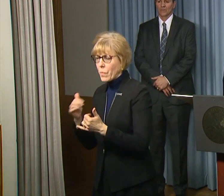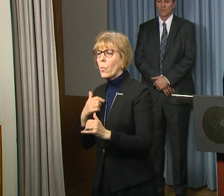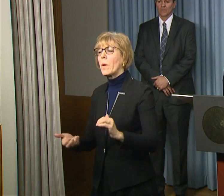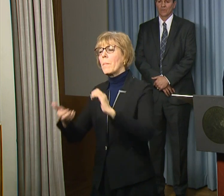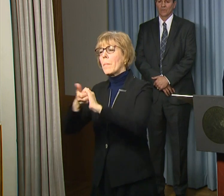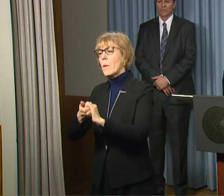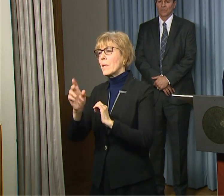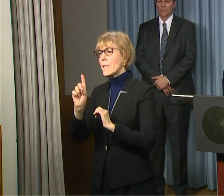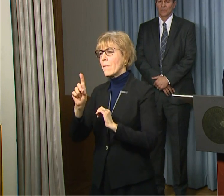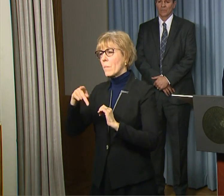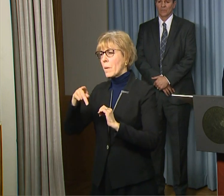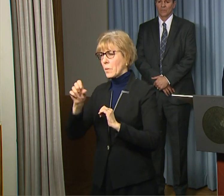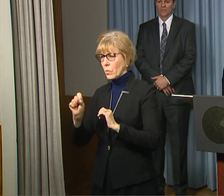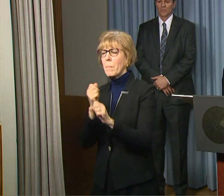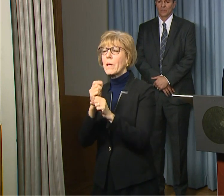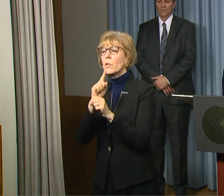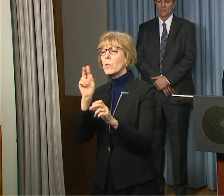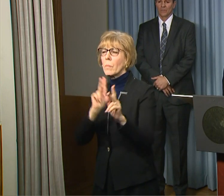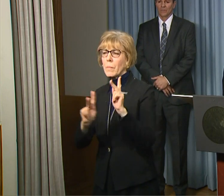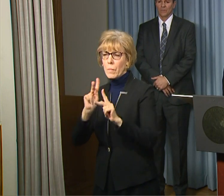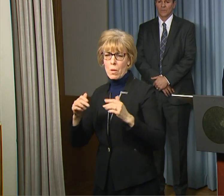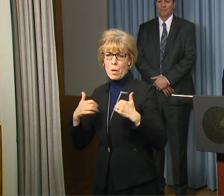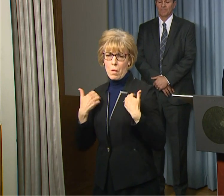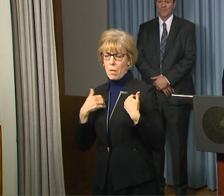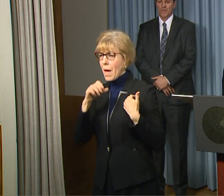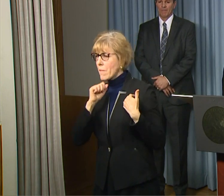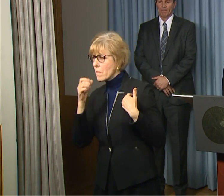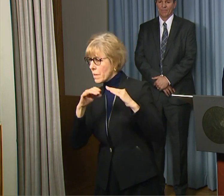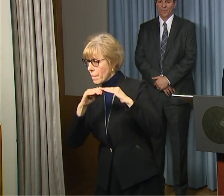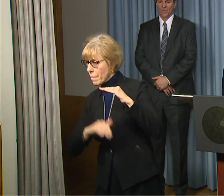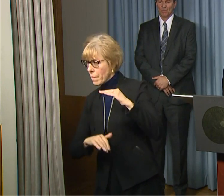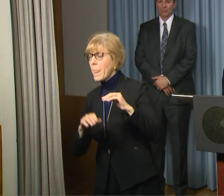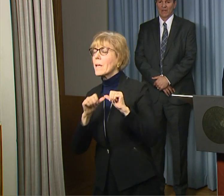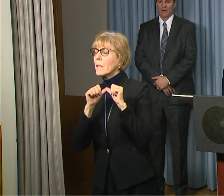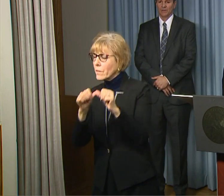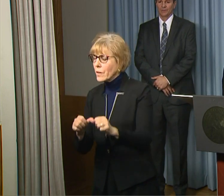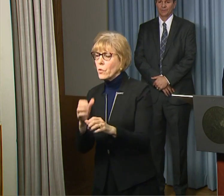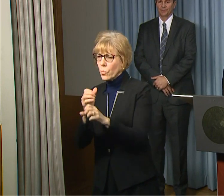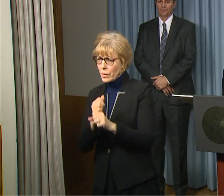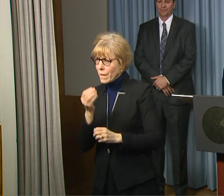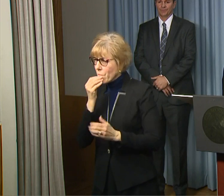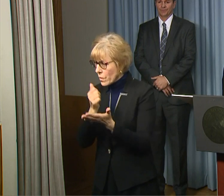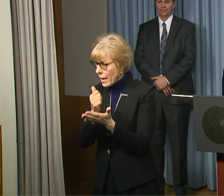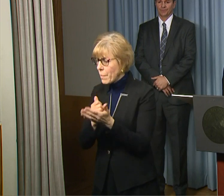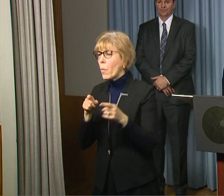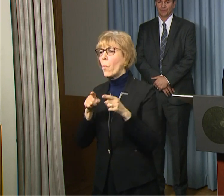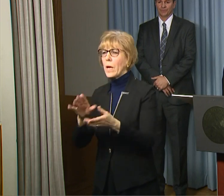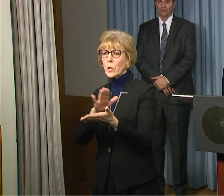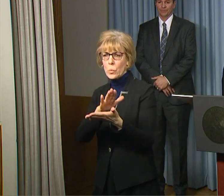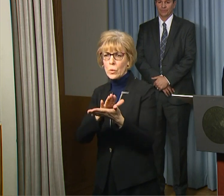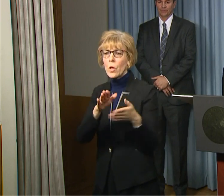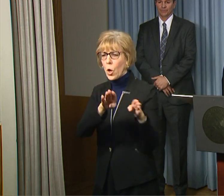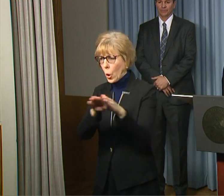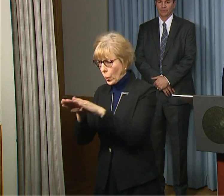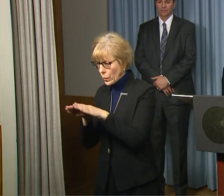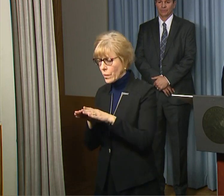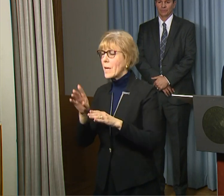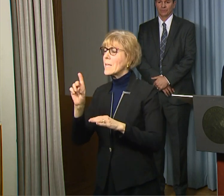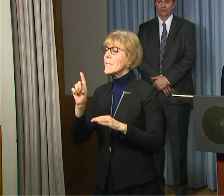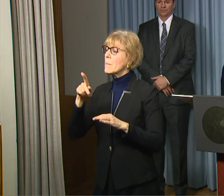to ensure youth 18 and under continue to receive food assistance while schools are closed. DPS